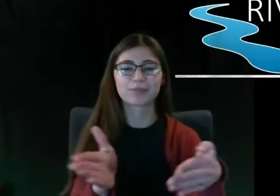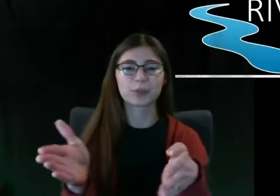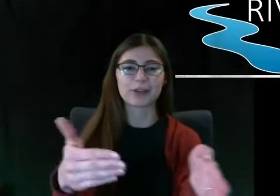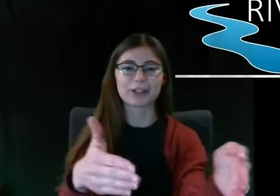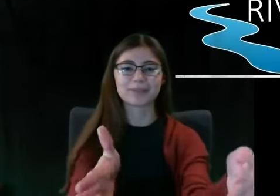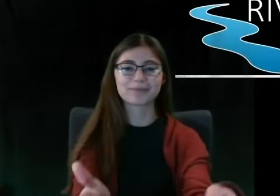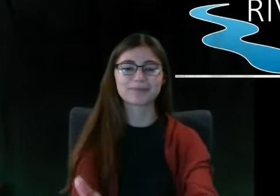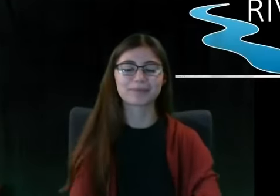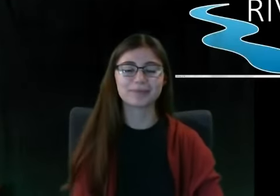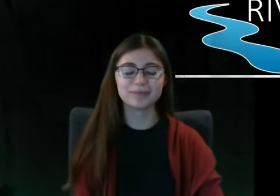River.